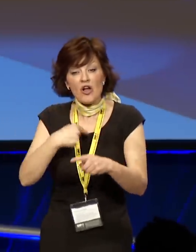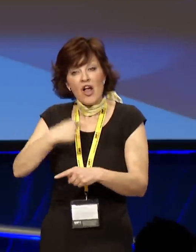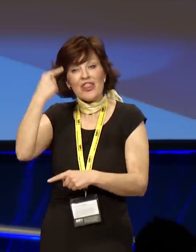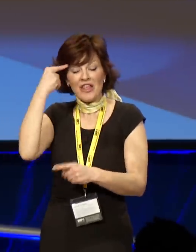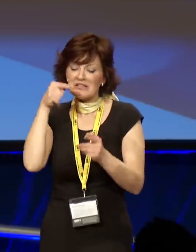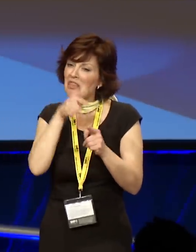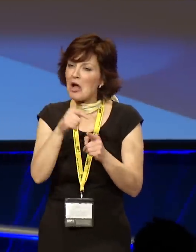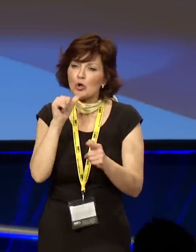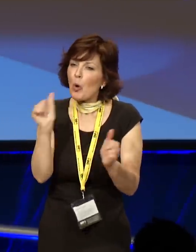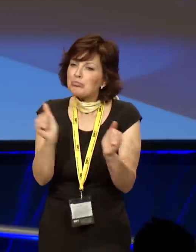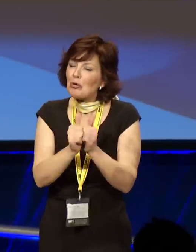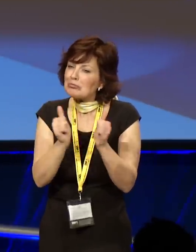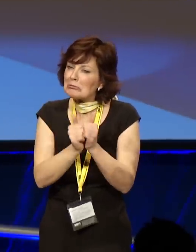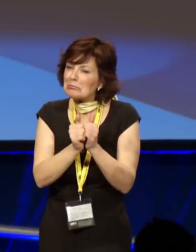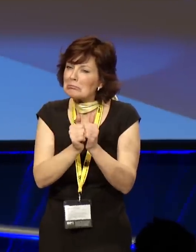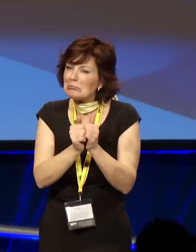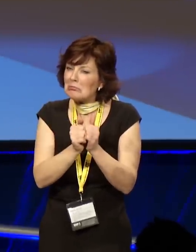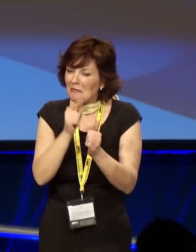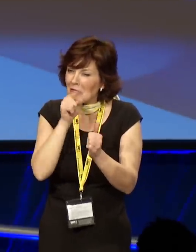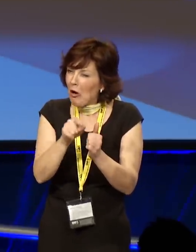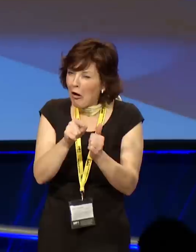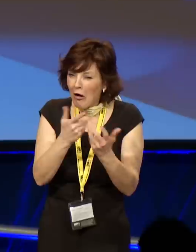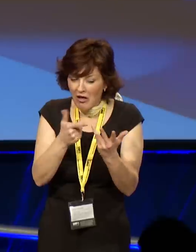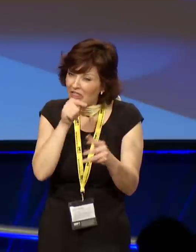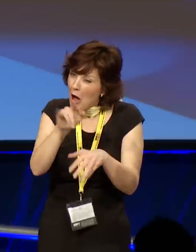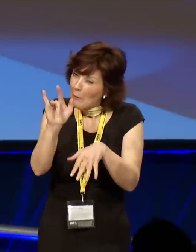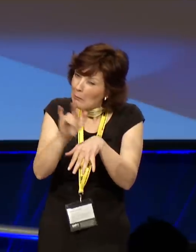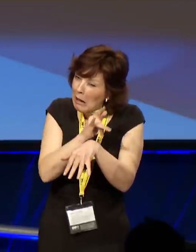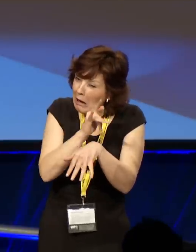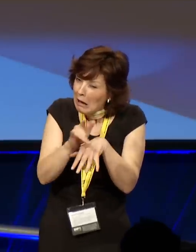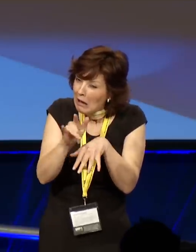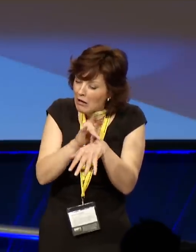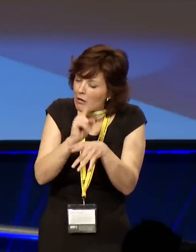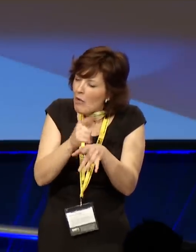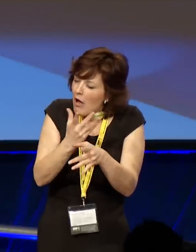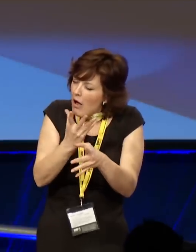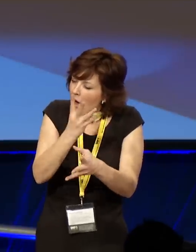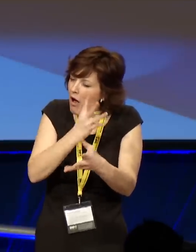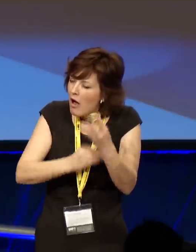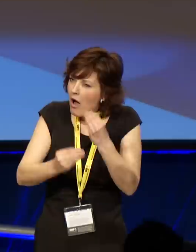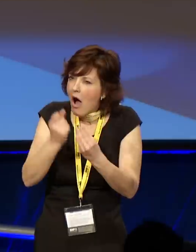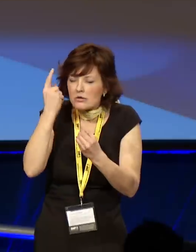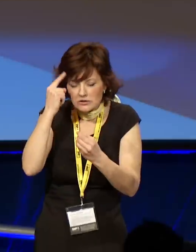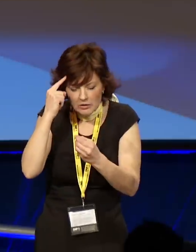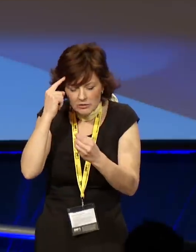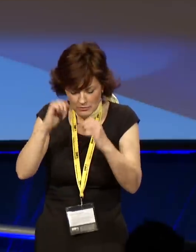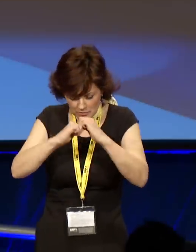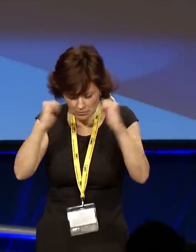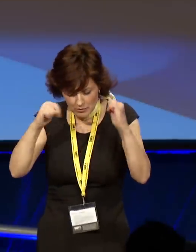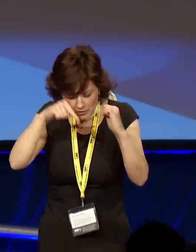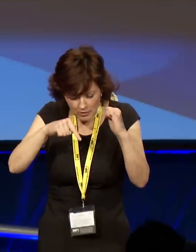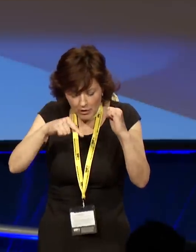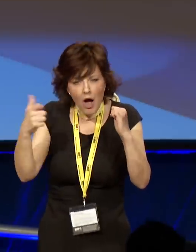it's inappropriate for such a play about the understanding the psyche of this nation not to be